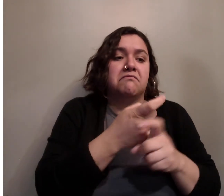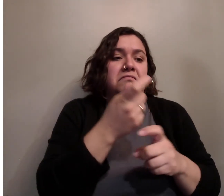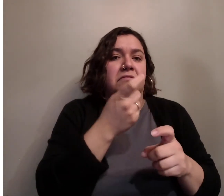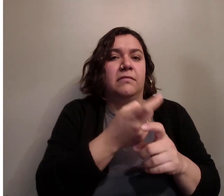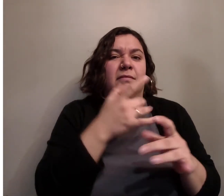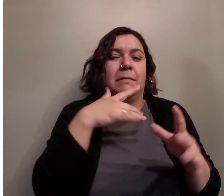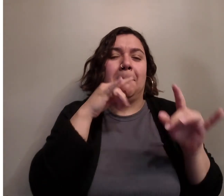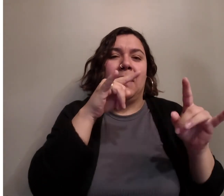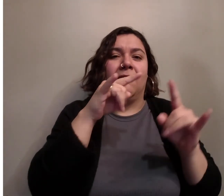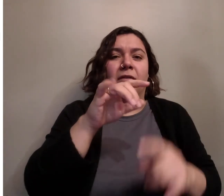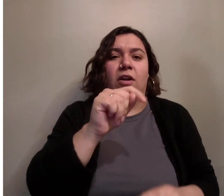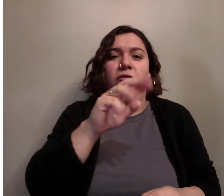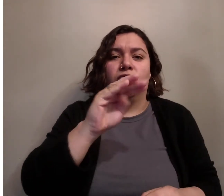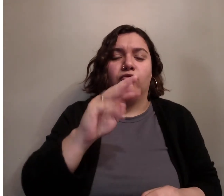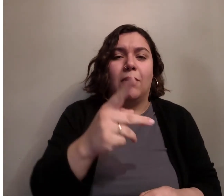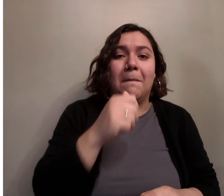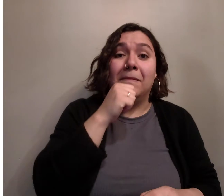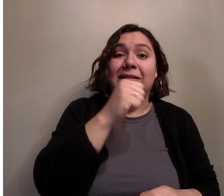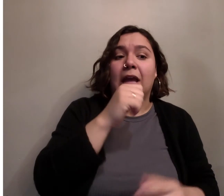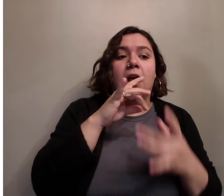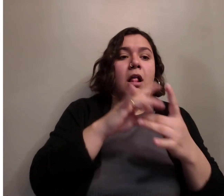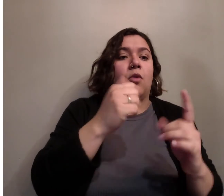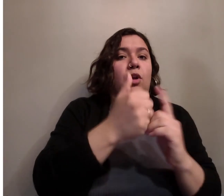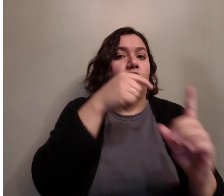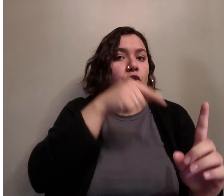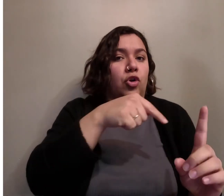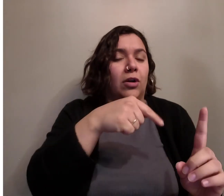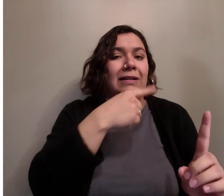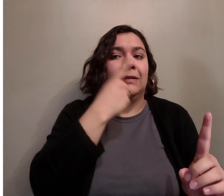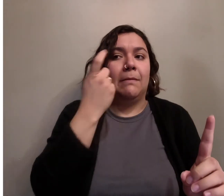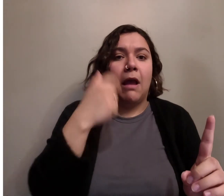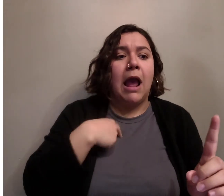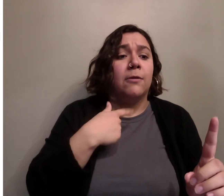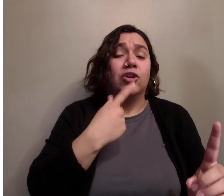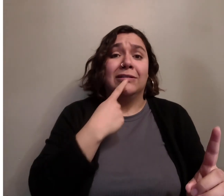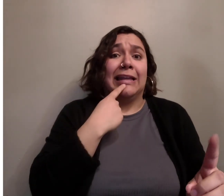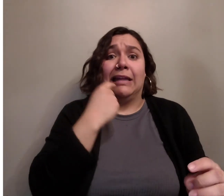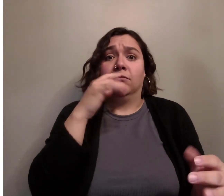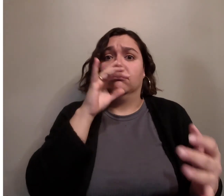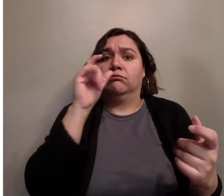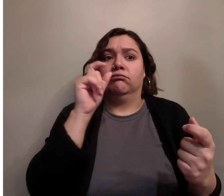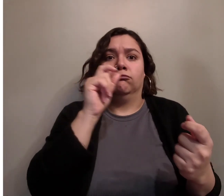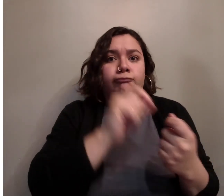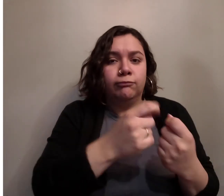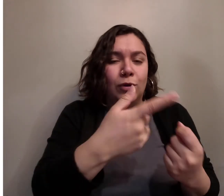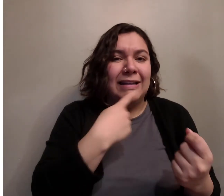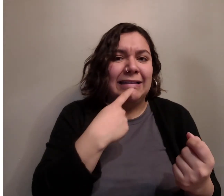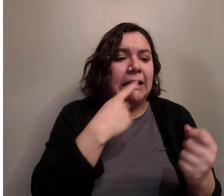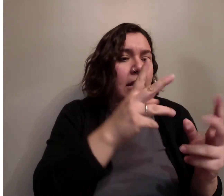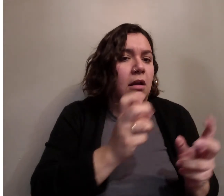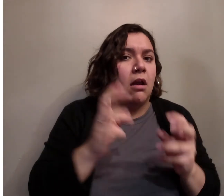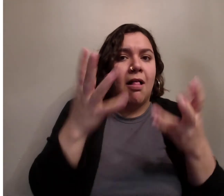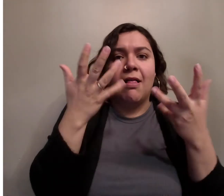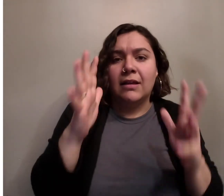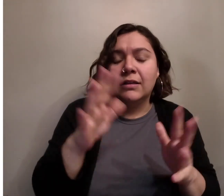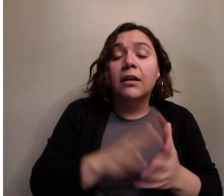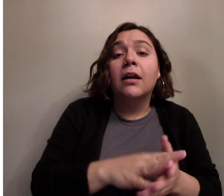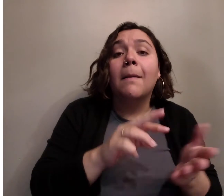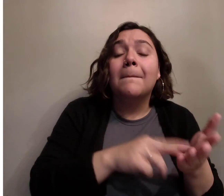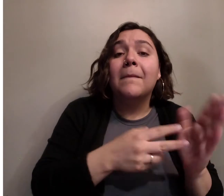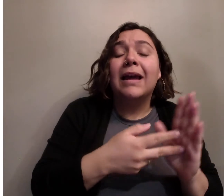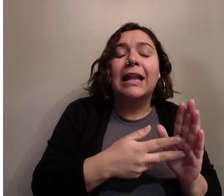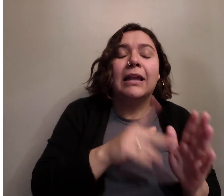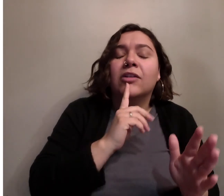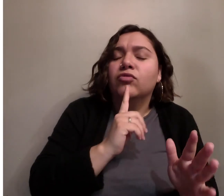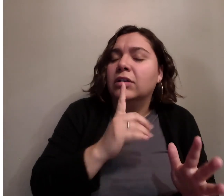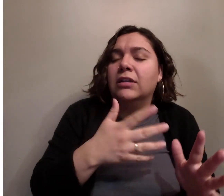they kind of are leaving Sarah alone because it has nothing to do with her. It's just, I'm just repeating back exactly what he's saying.